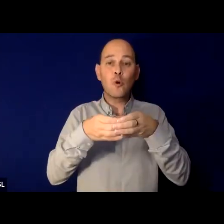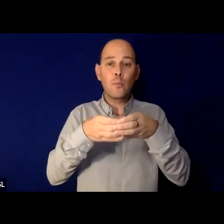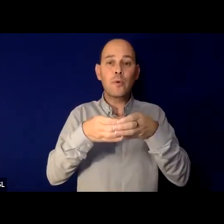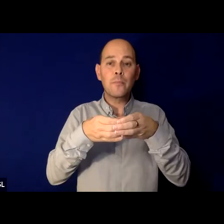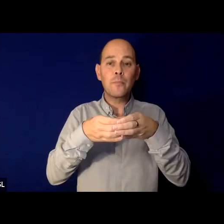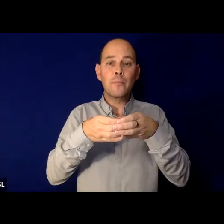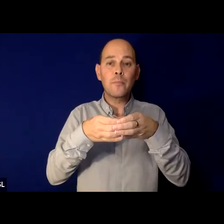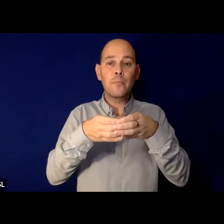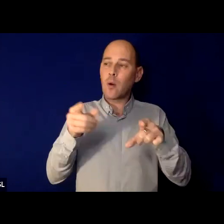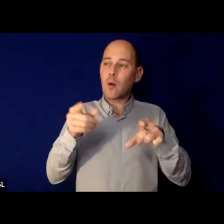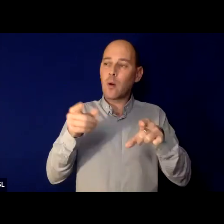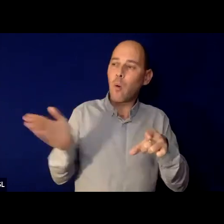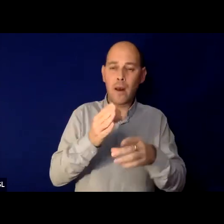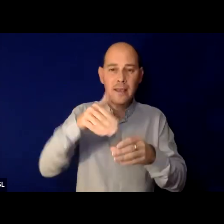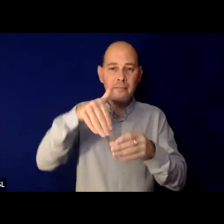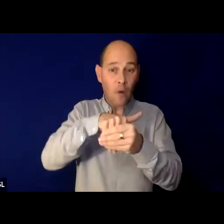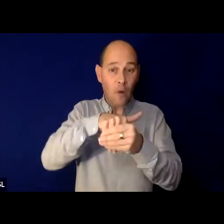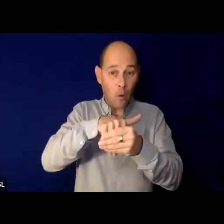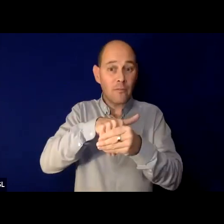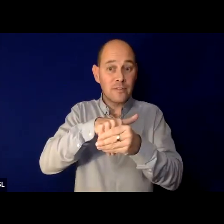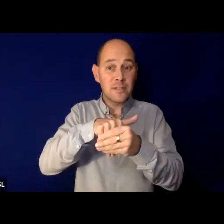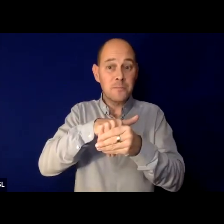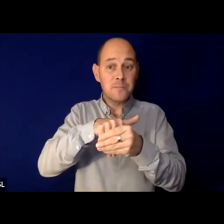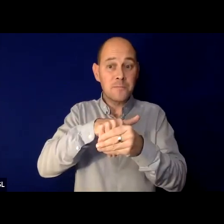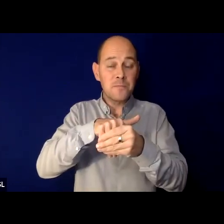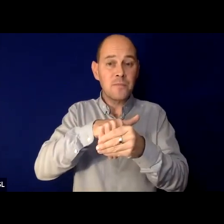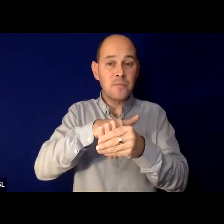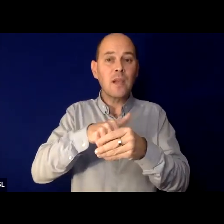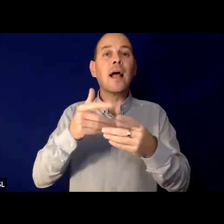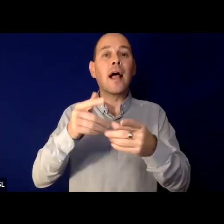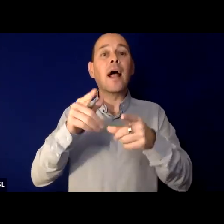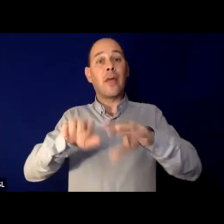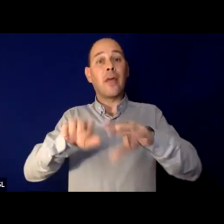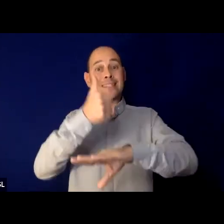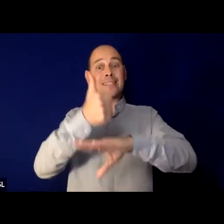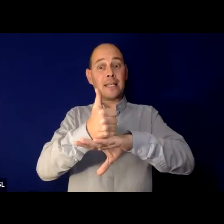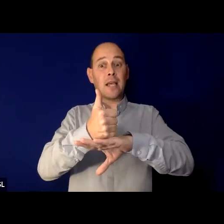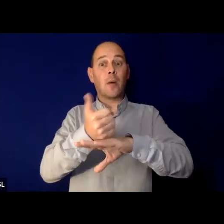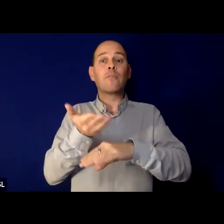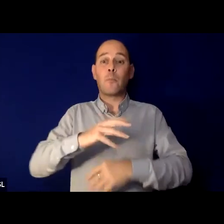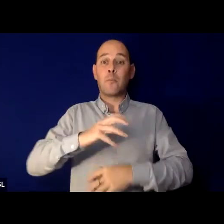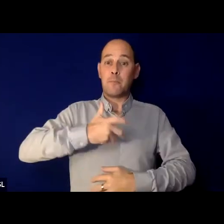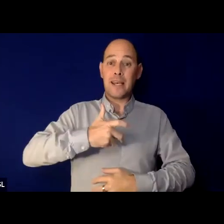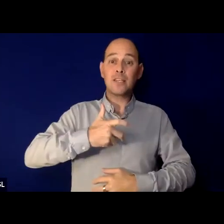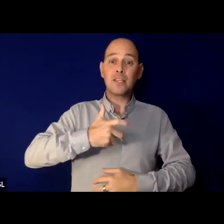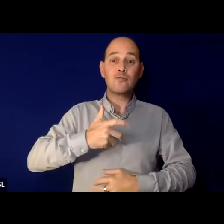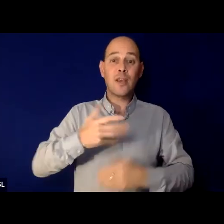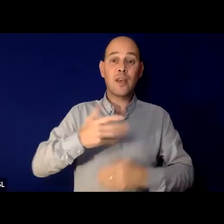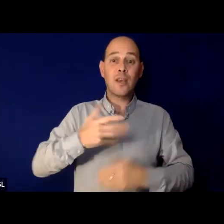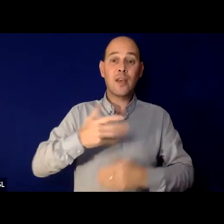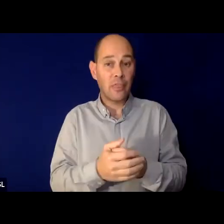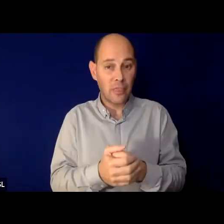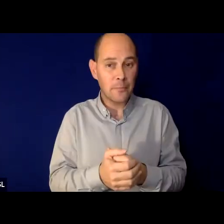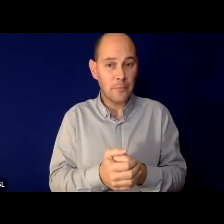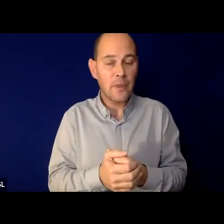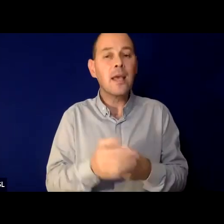technology related and rehabilitation service were established by Ministry of Health to state, some of the members